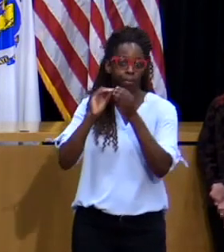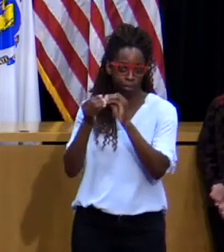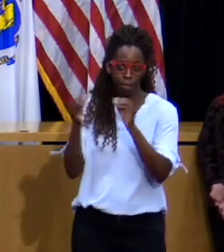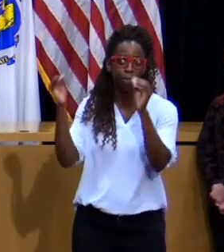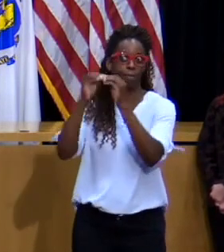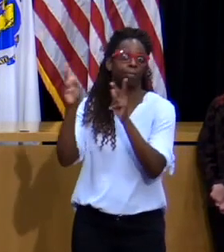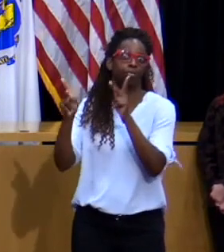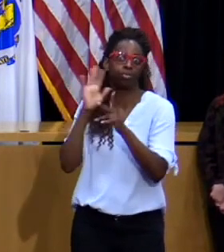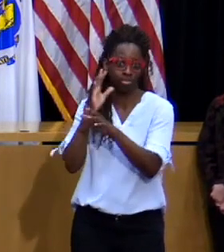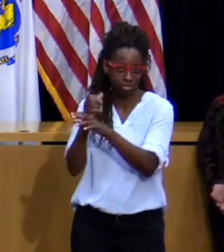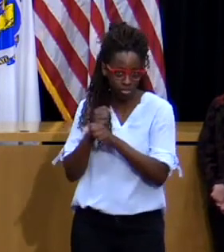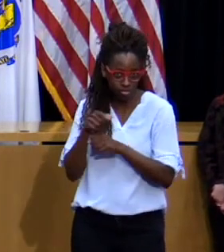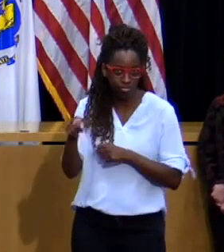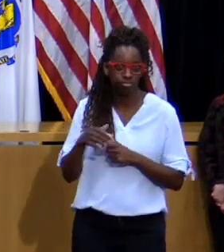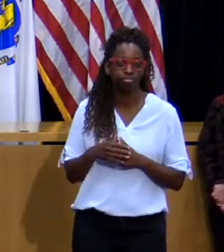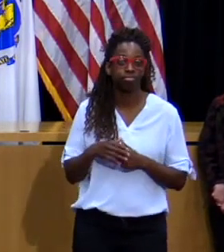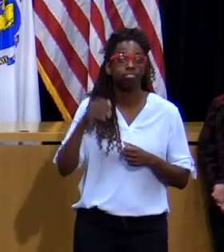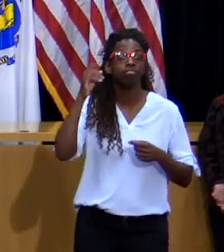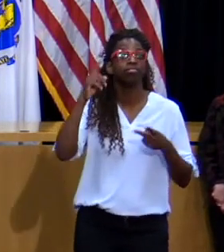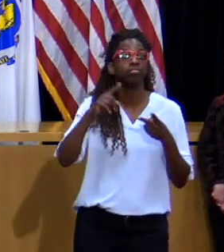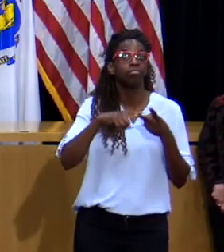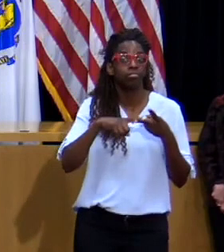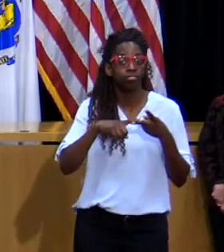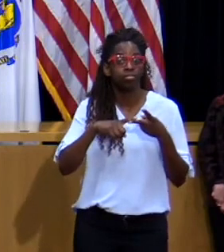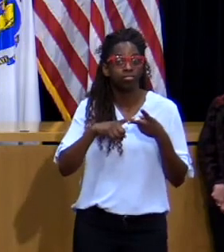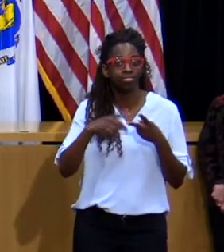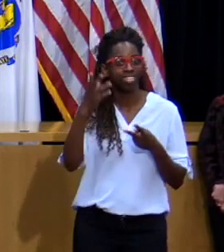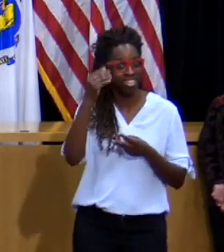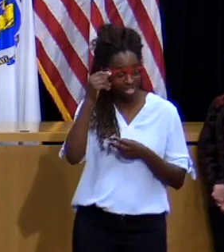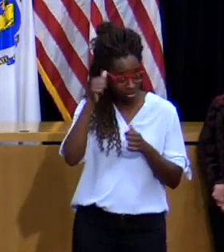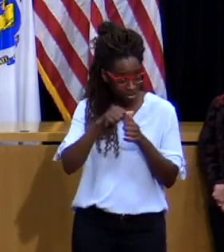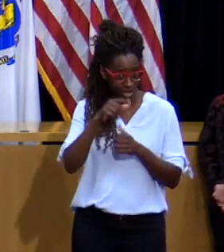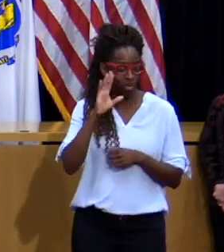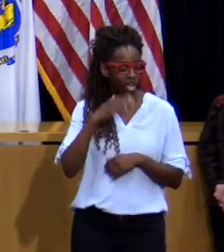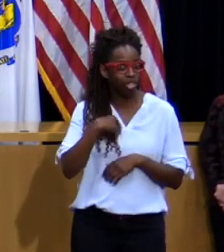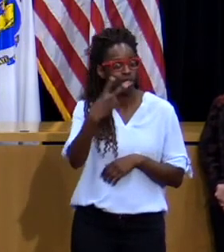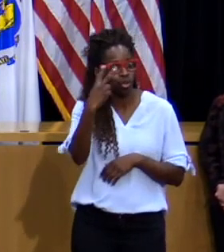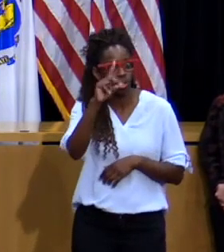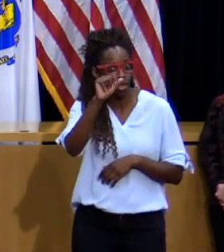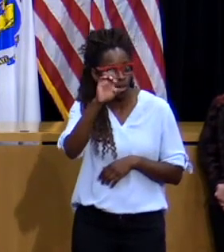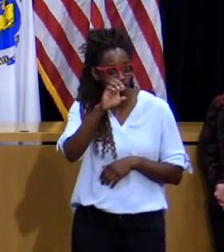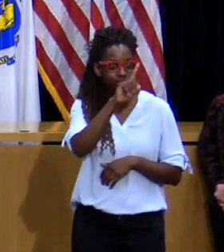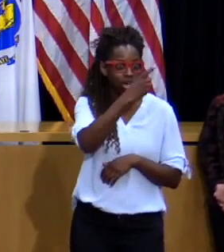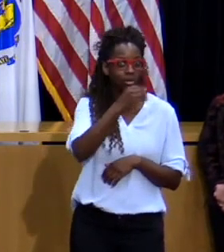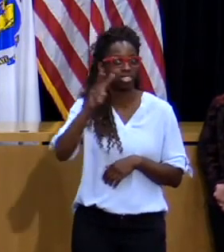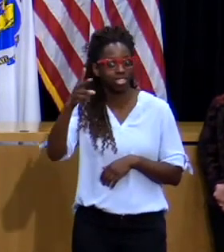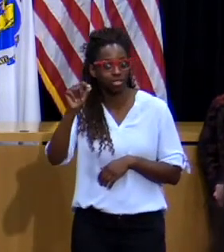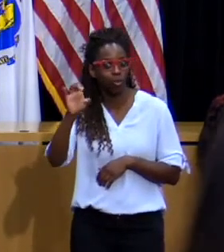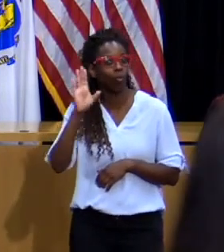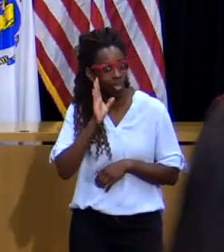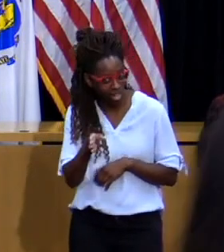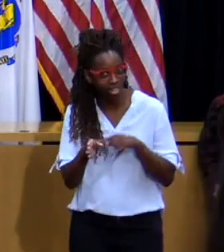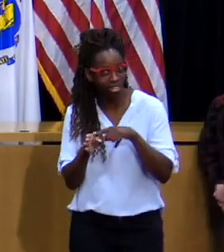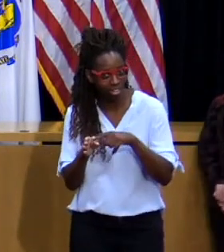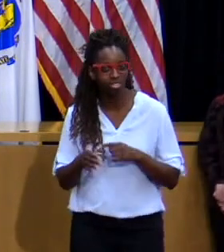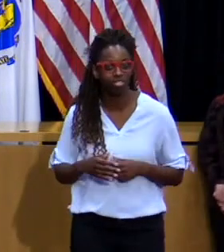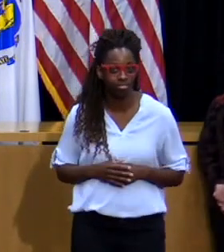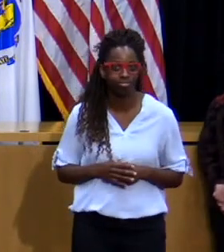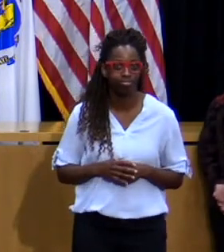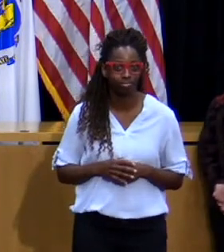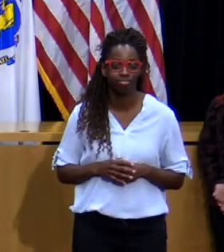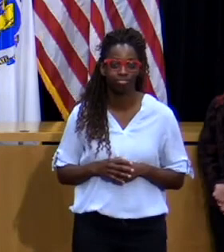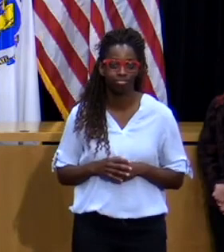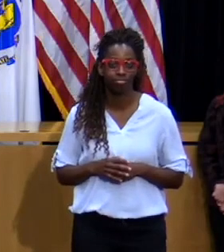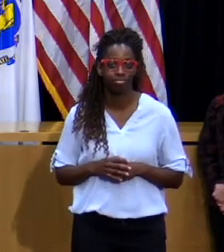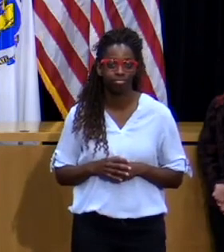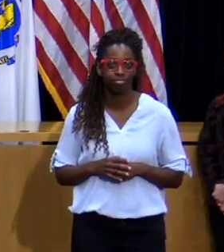dose. I thought it was 21 days too. I don't know why I'm going to have to talk to my speechwriter. It is a double dose, and